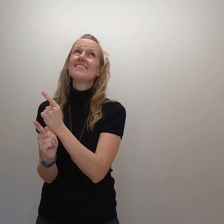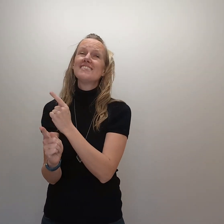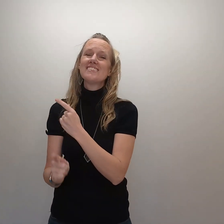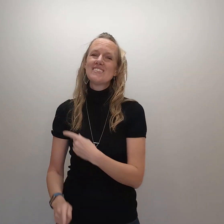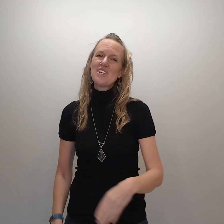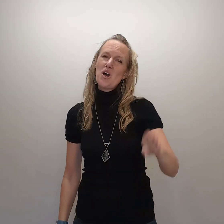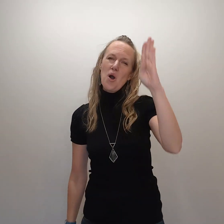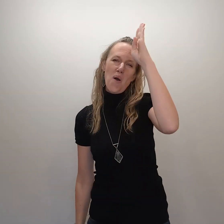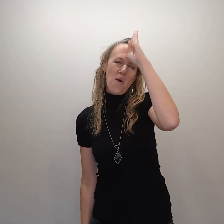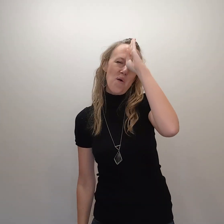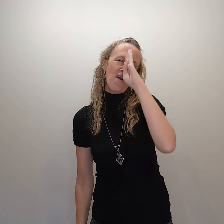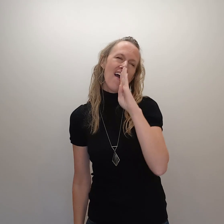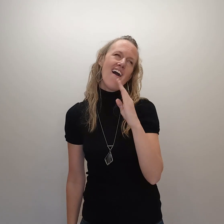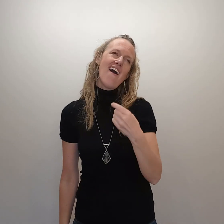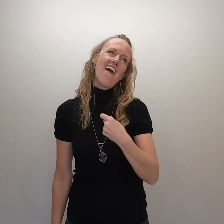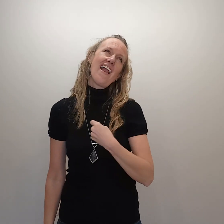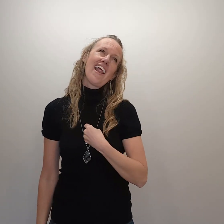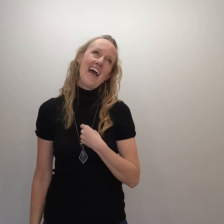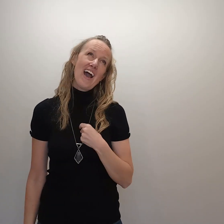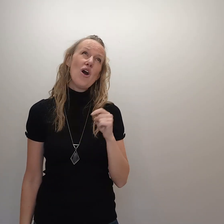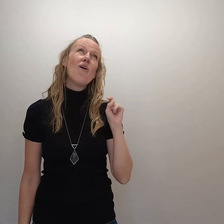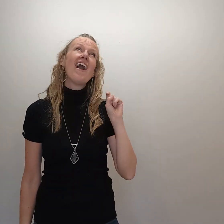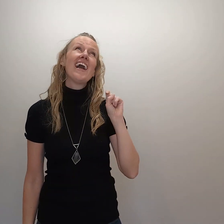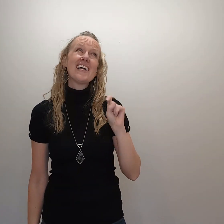righteousness. Oh God, how I